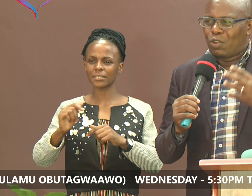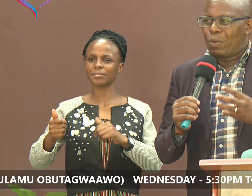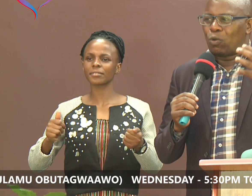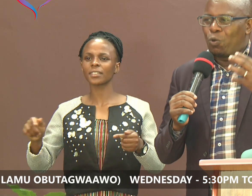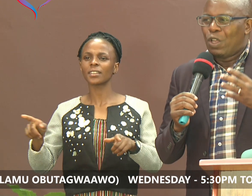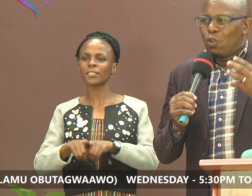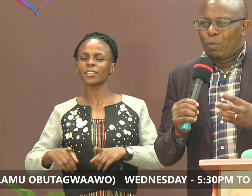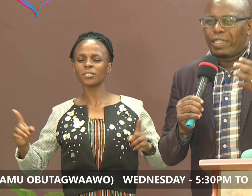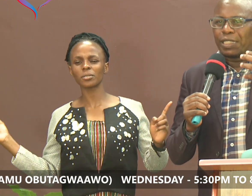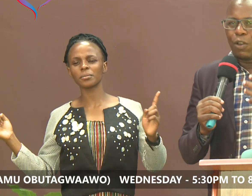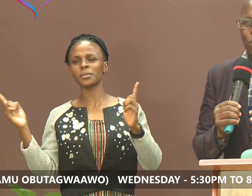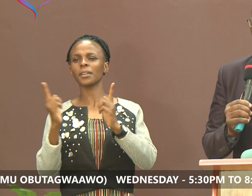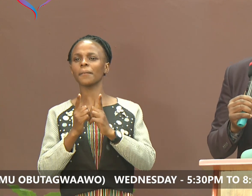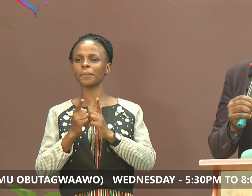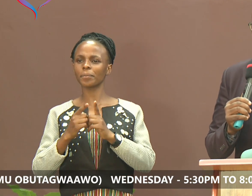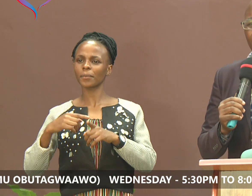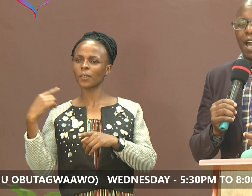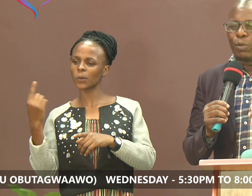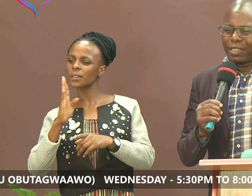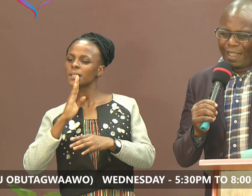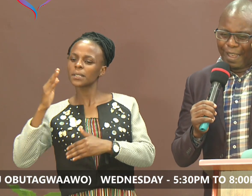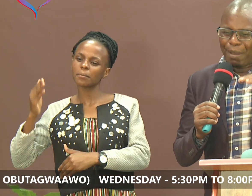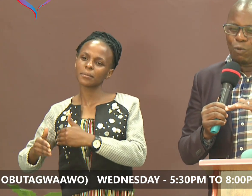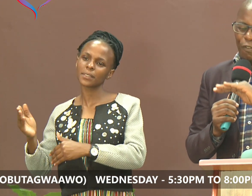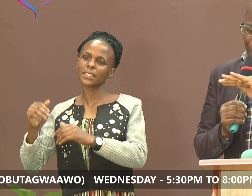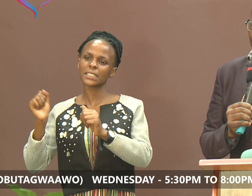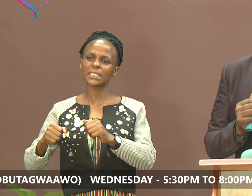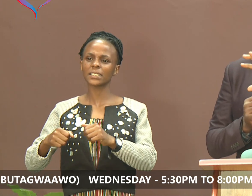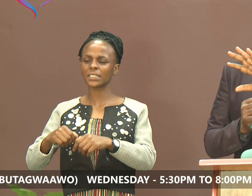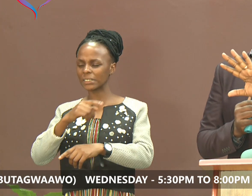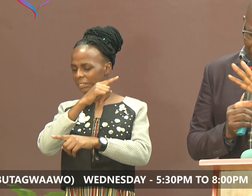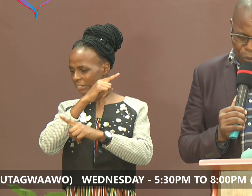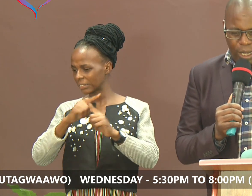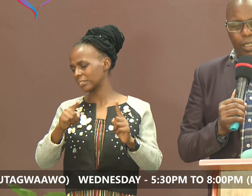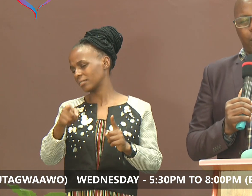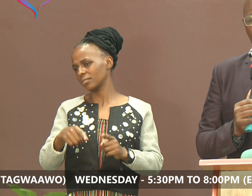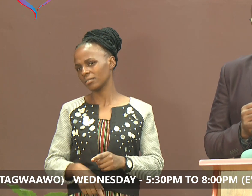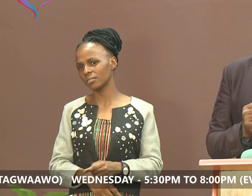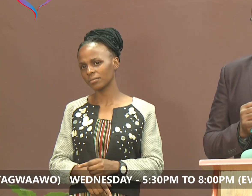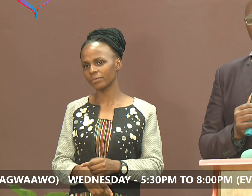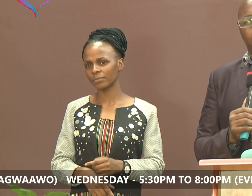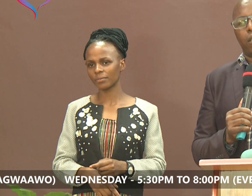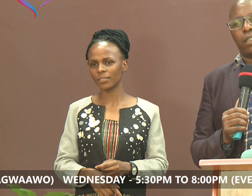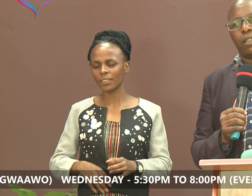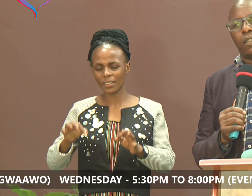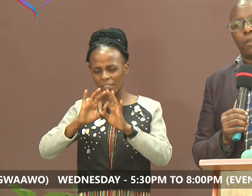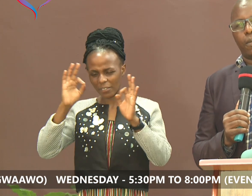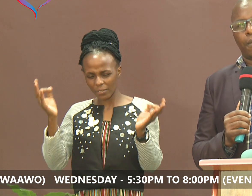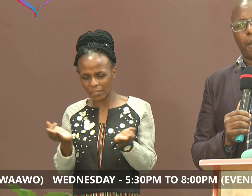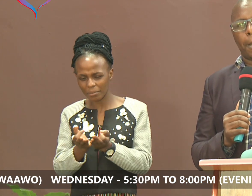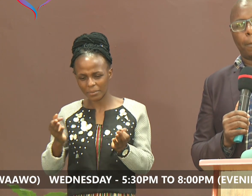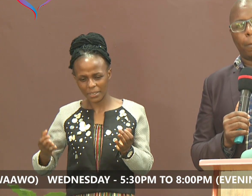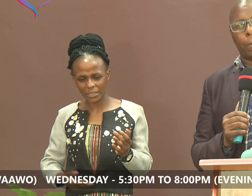bo benyine omwekulu nomweisako nomweliranya akuyisa ka magwa family nga ya magwa. There are some families that